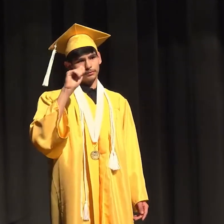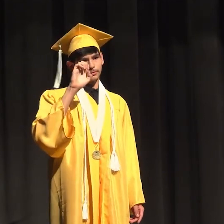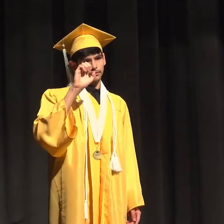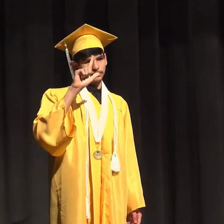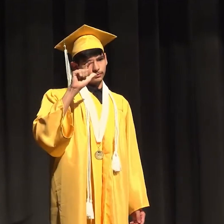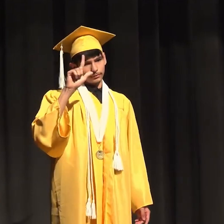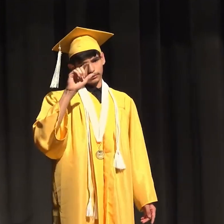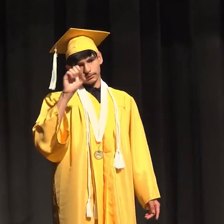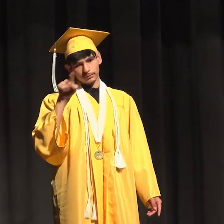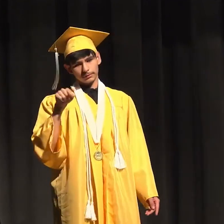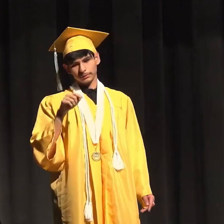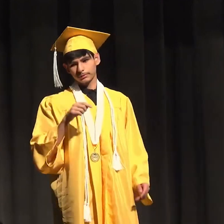Portillo-Tellez.